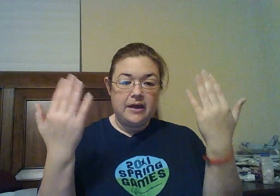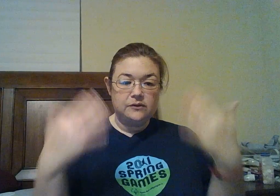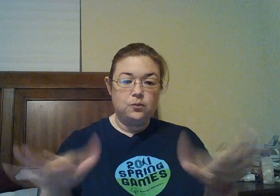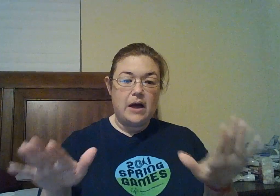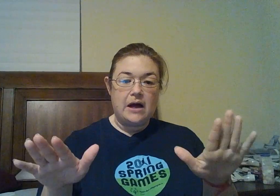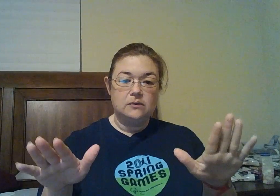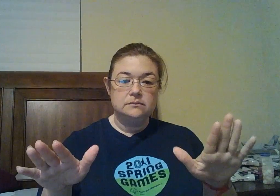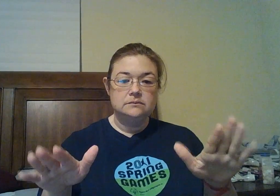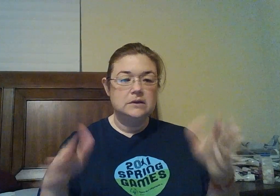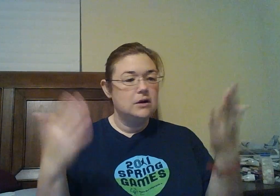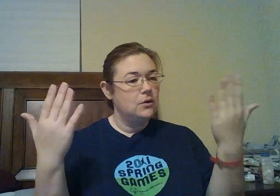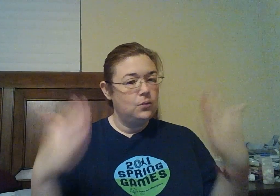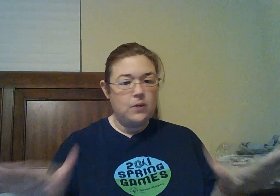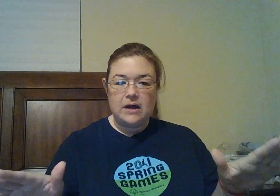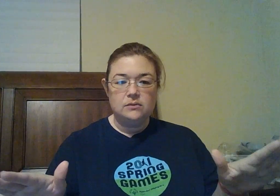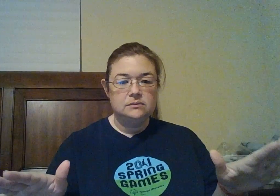hands. Wow. Wow.